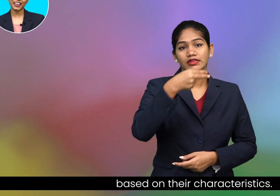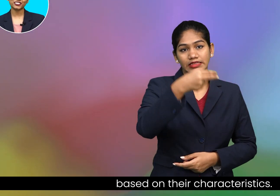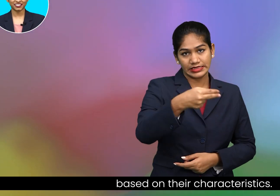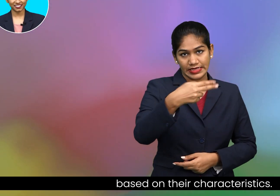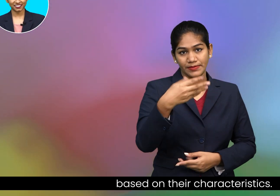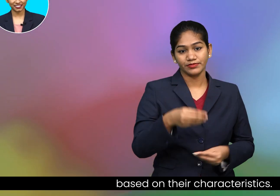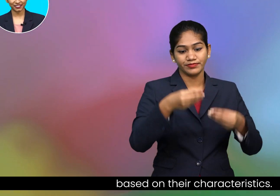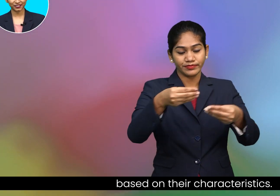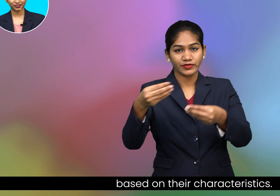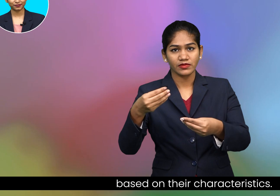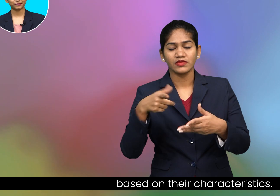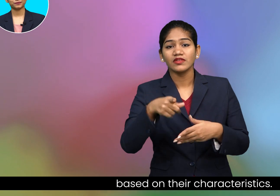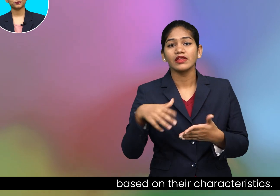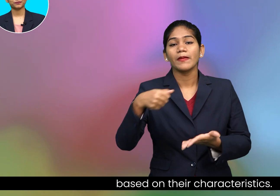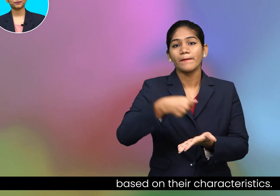on their characteristics.